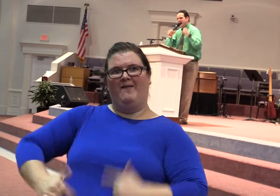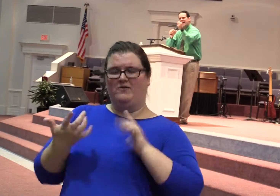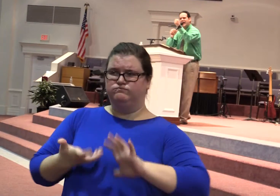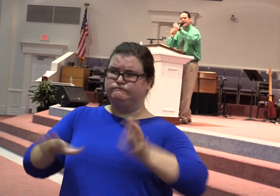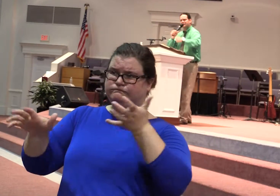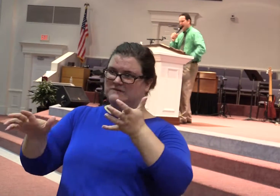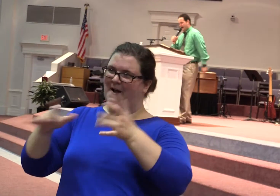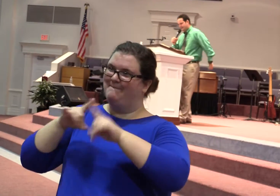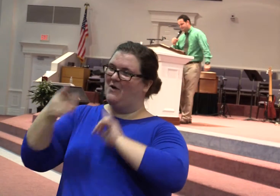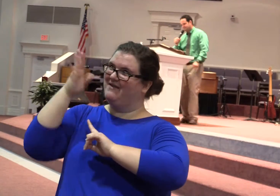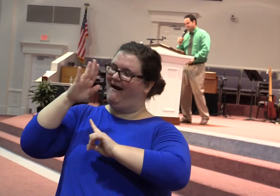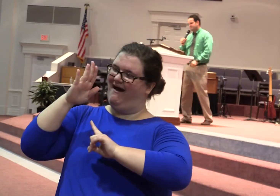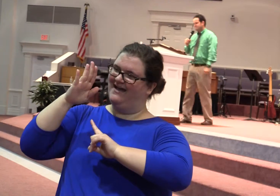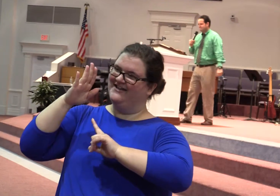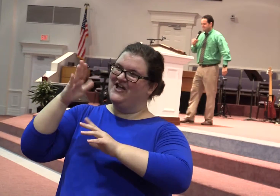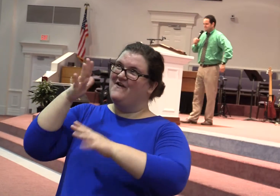the mighty hand of God.